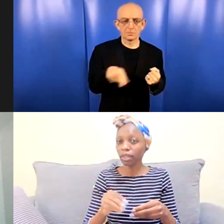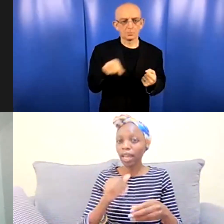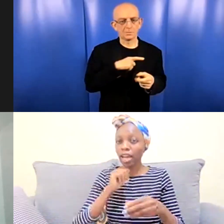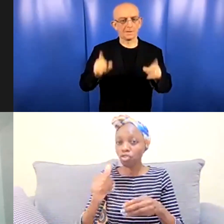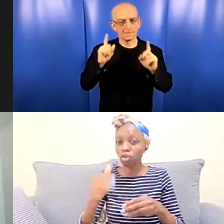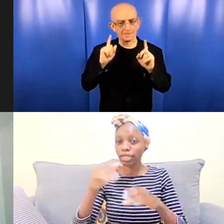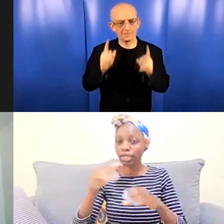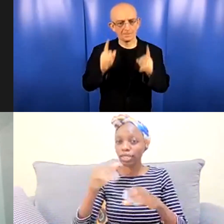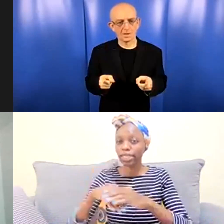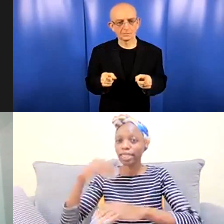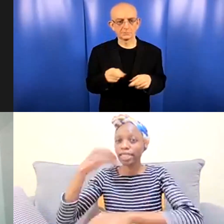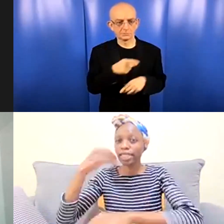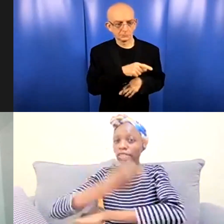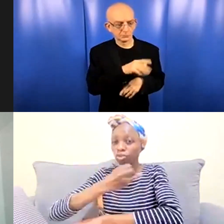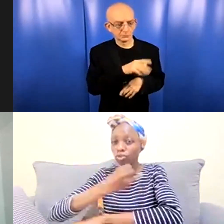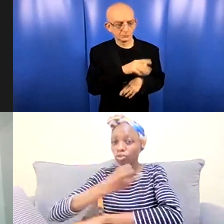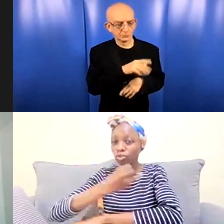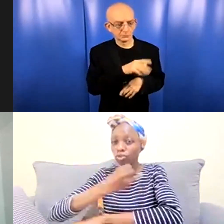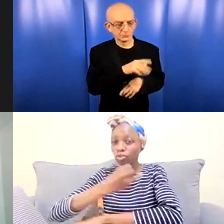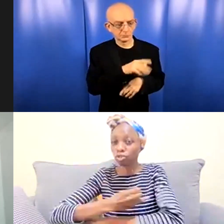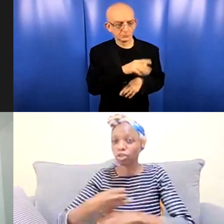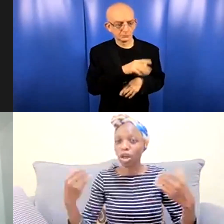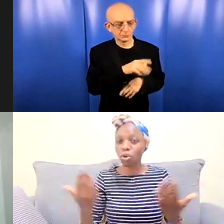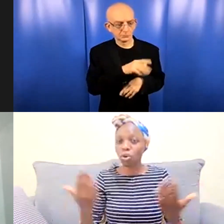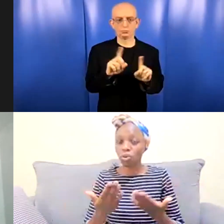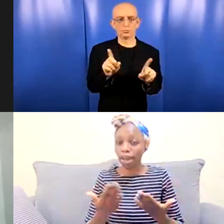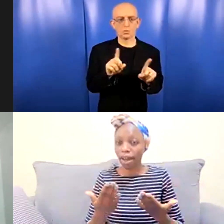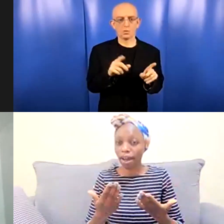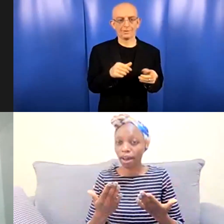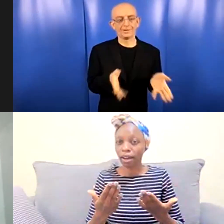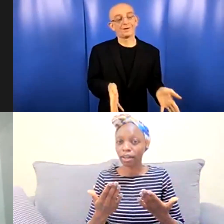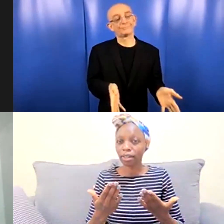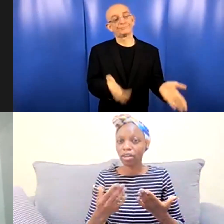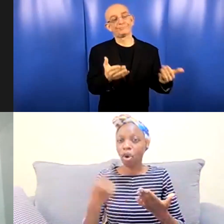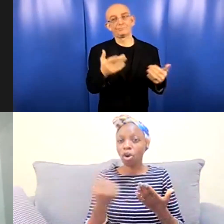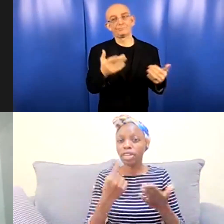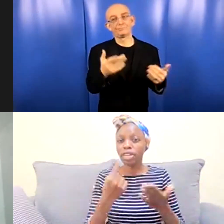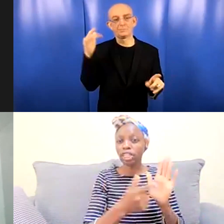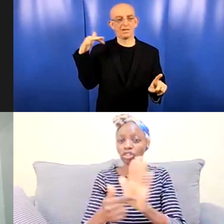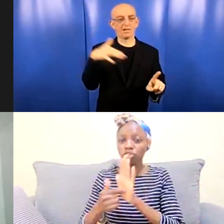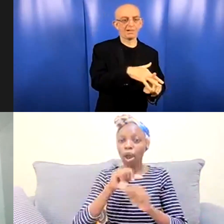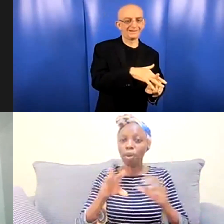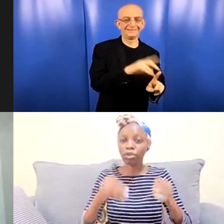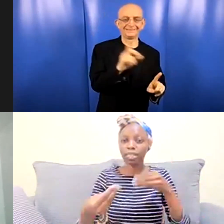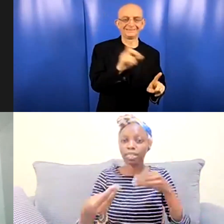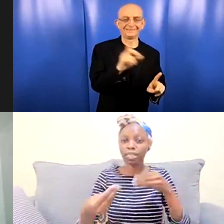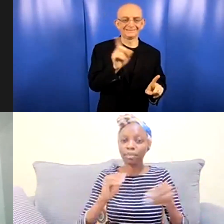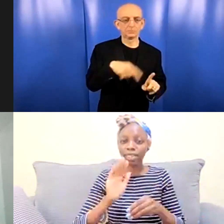situation, we highlight the impairments and limitations.